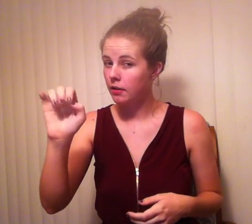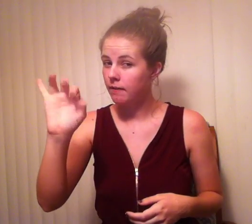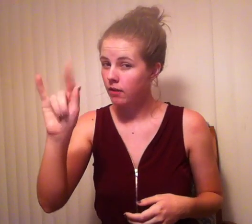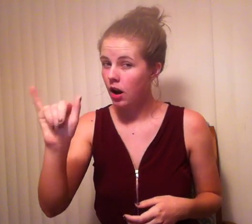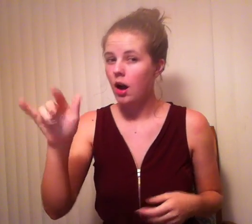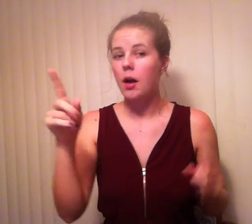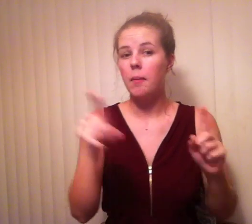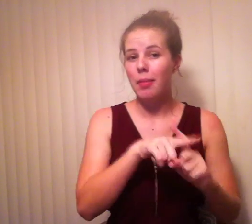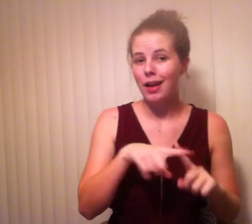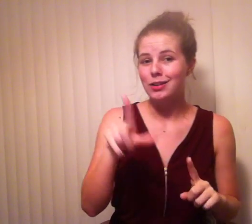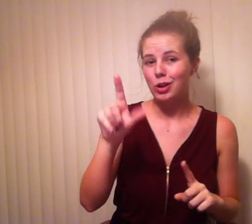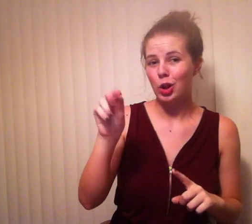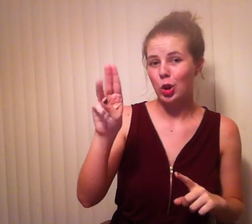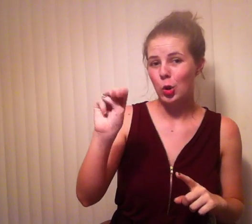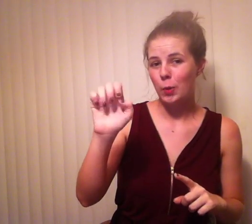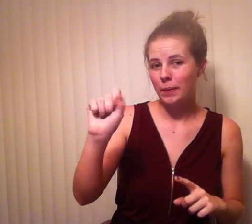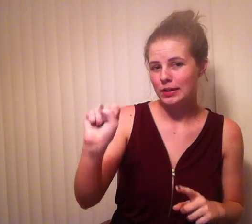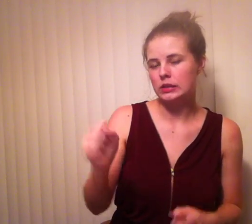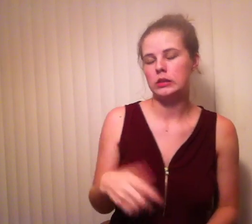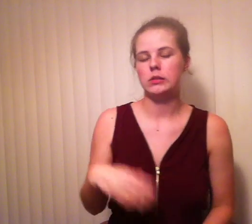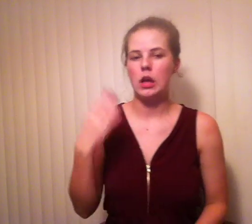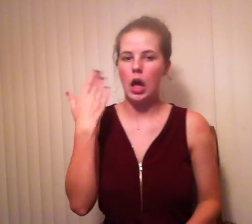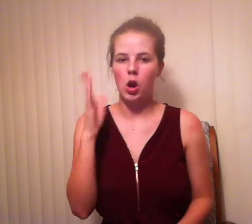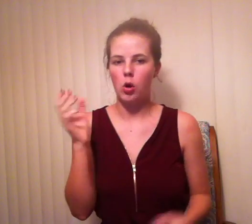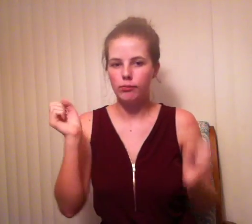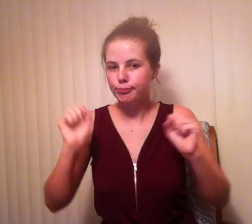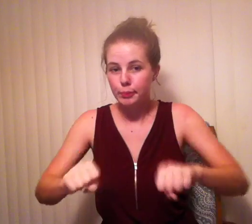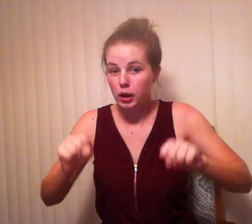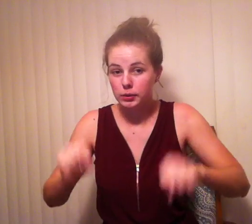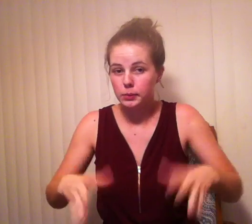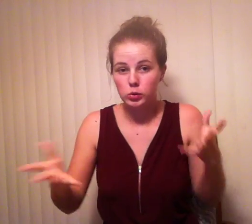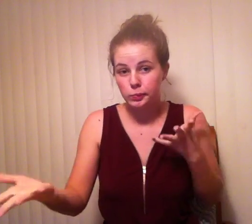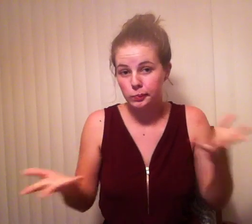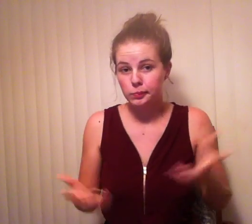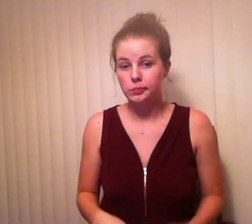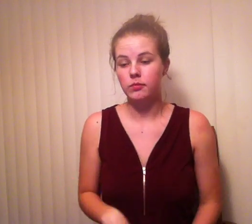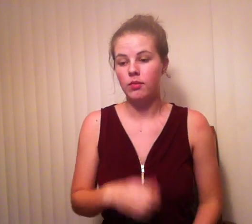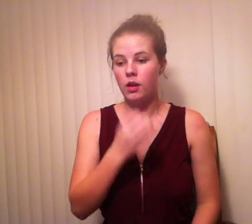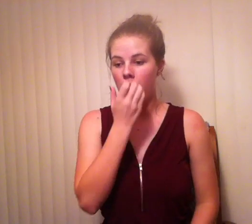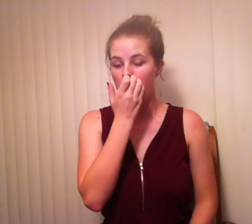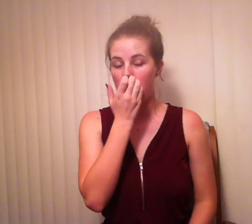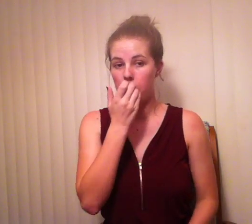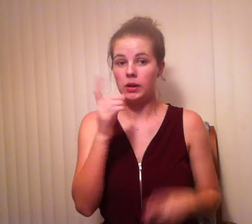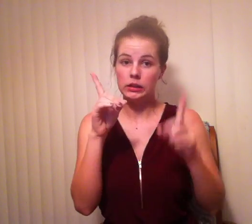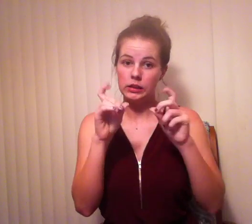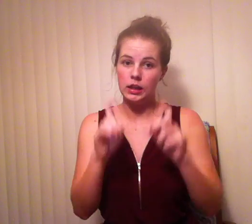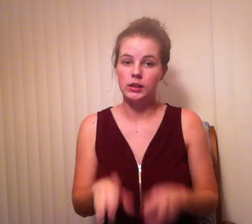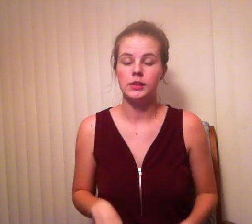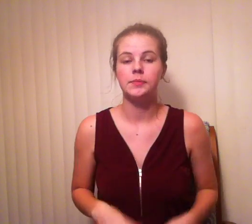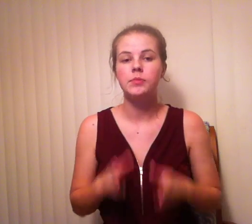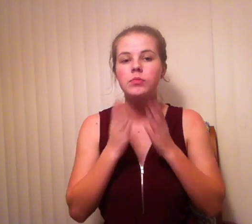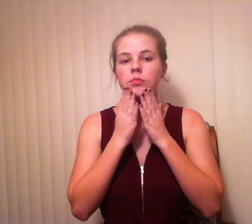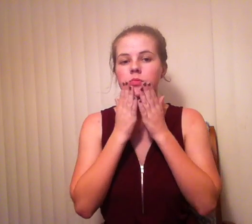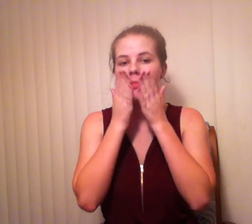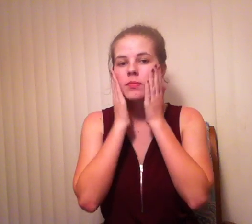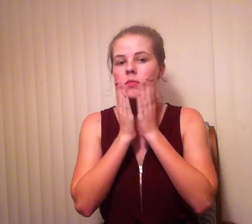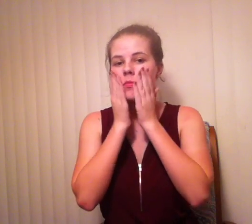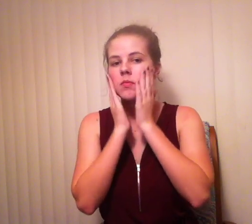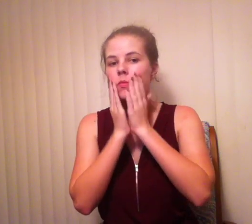have a luminous finish to your skin. I don't know how it's possible. It sounds like wizardry. So I'm going to test this out and see if this actually works. It feels really nice on the skin, actually.